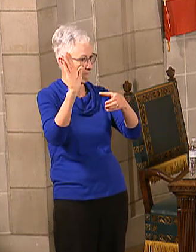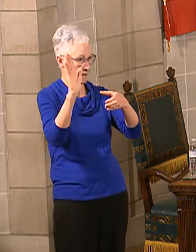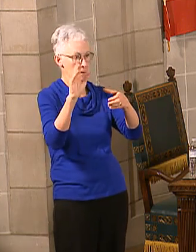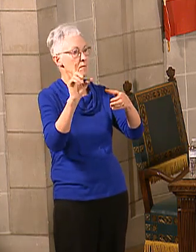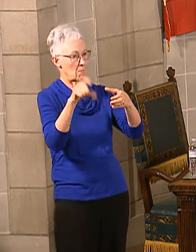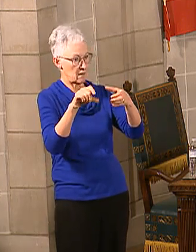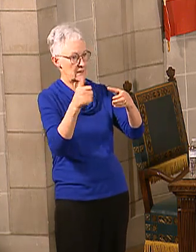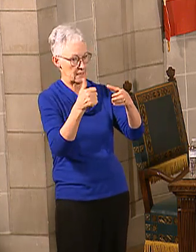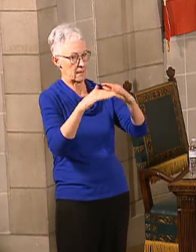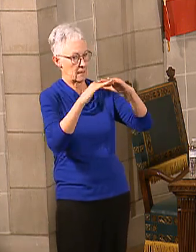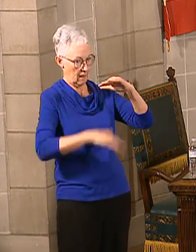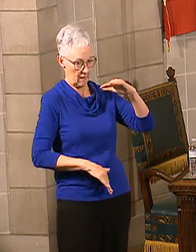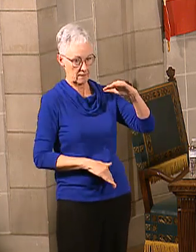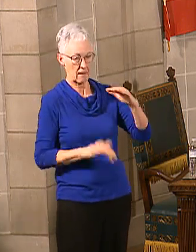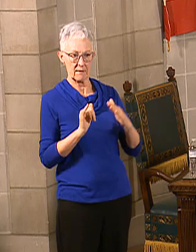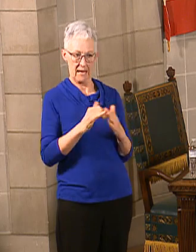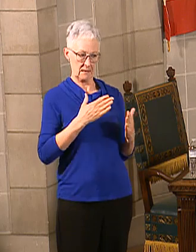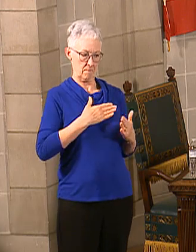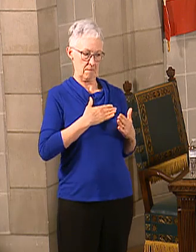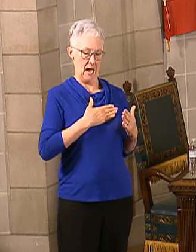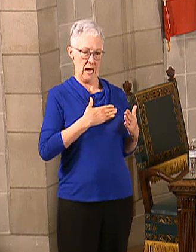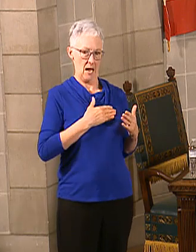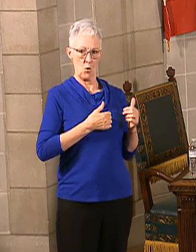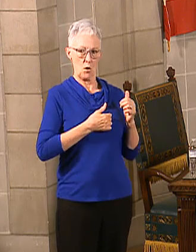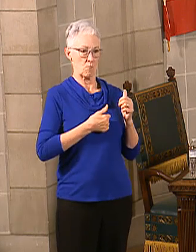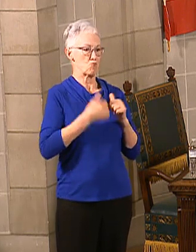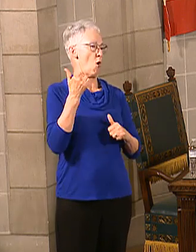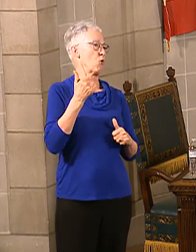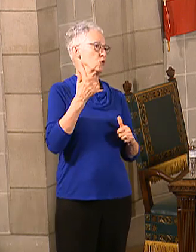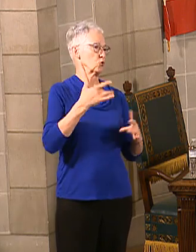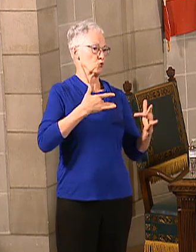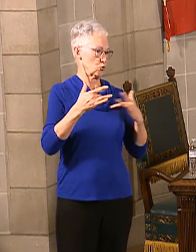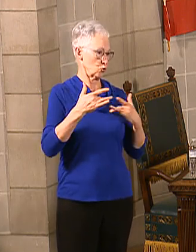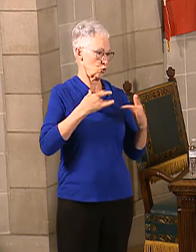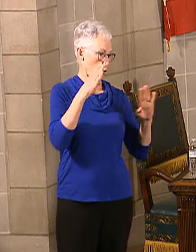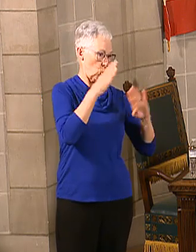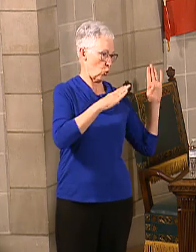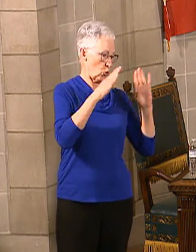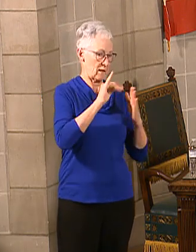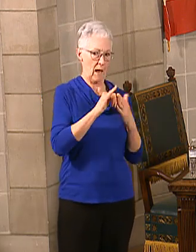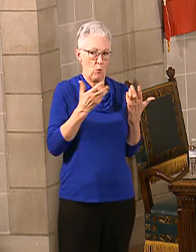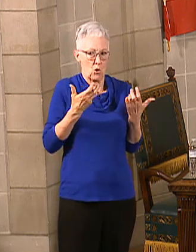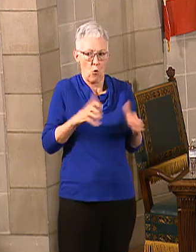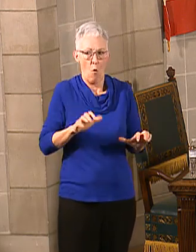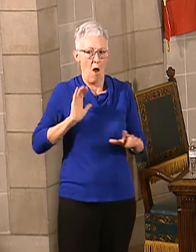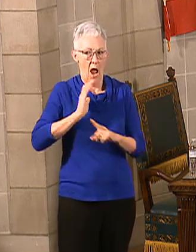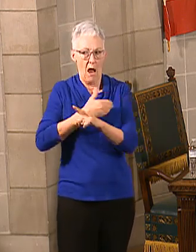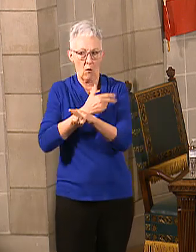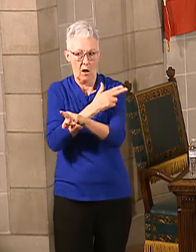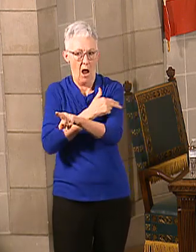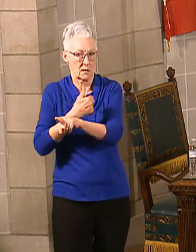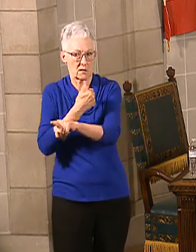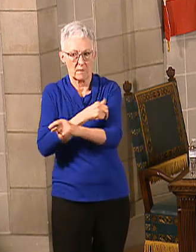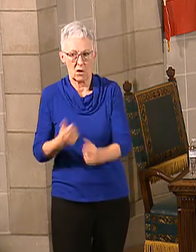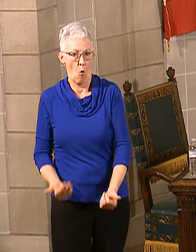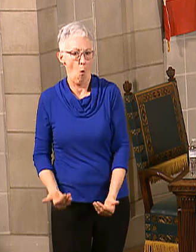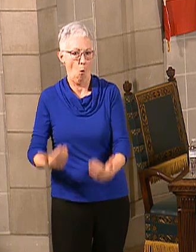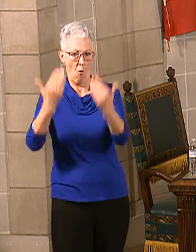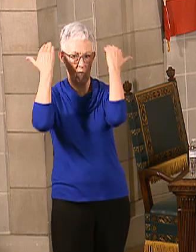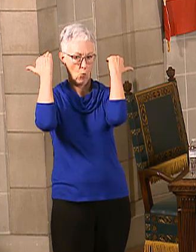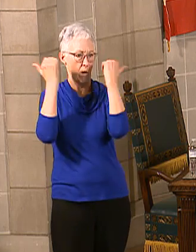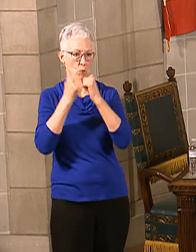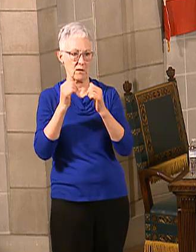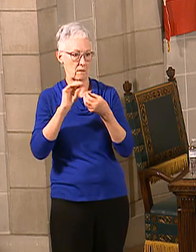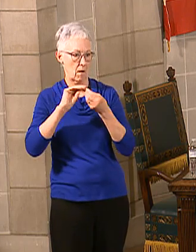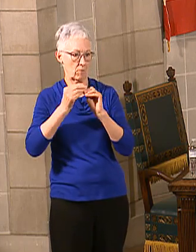That is the biggest concern, is to make sure that we don't have too many people going to our hospitals and they're not able to get the care that they need to be able to